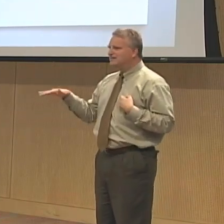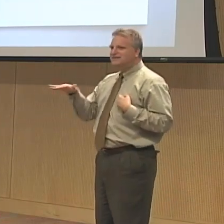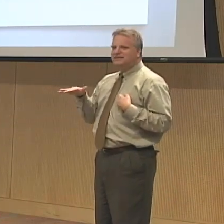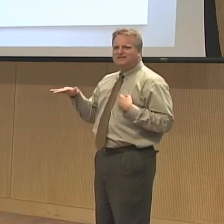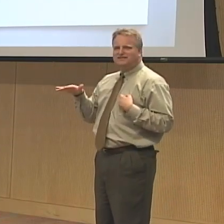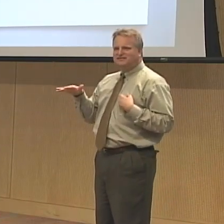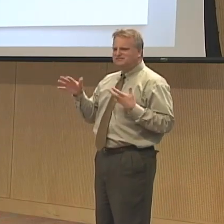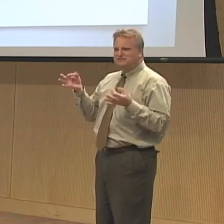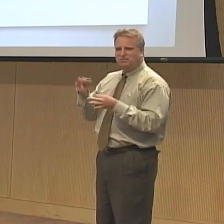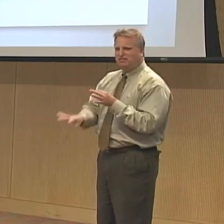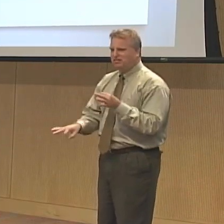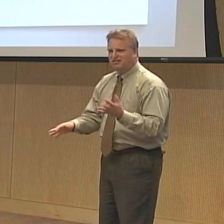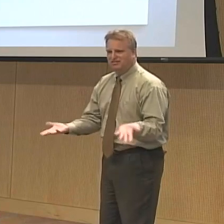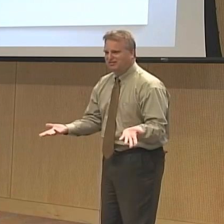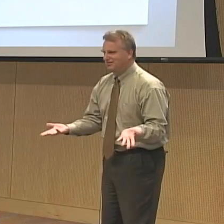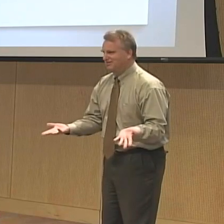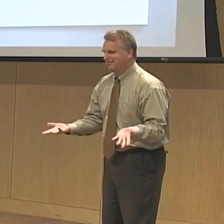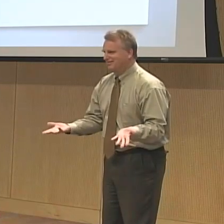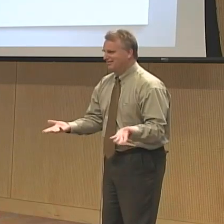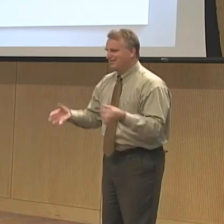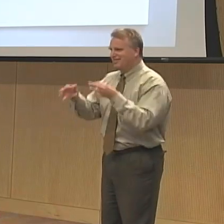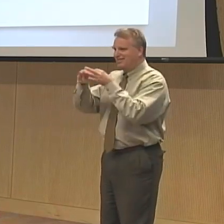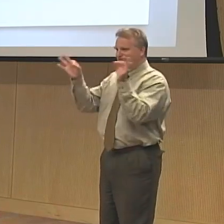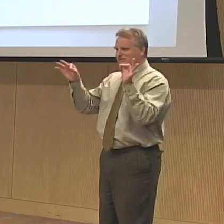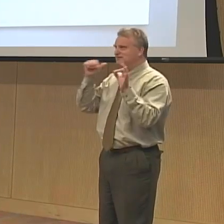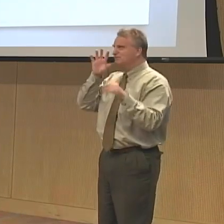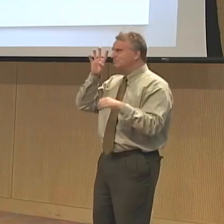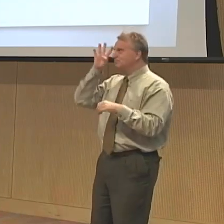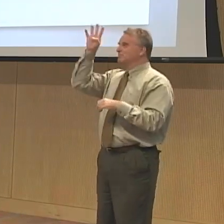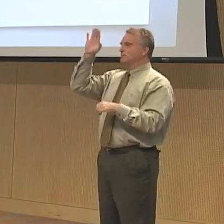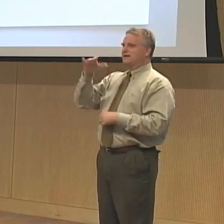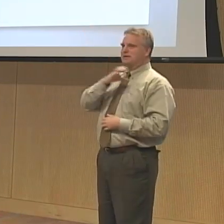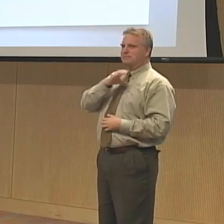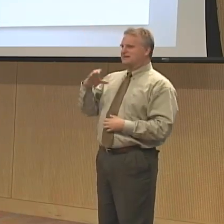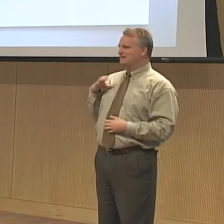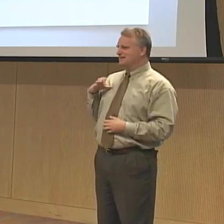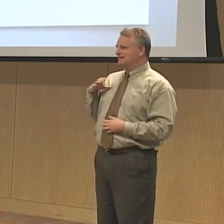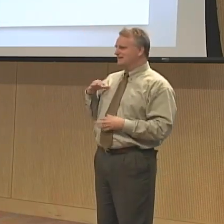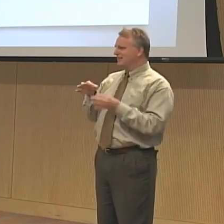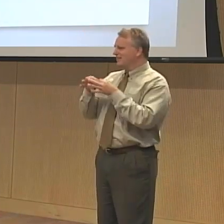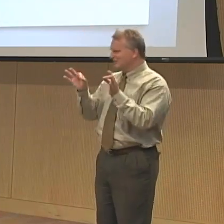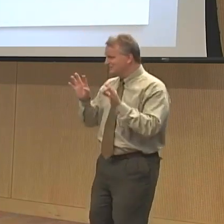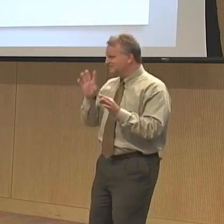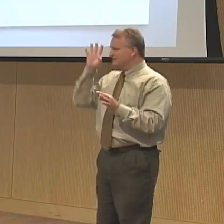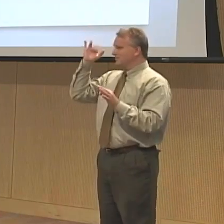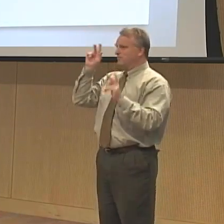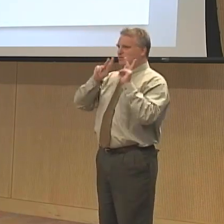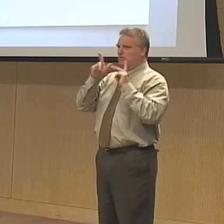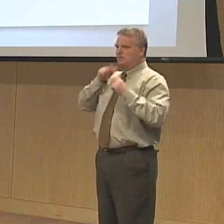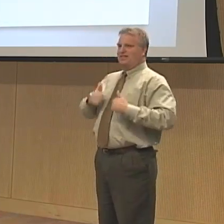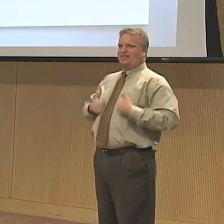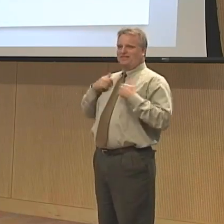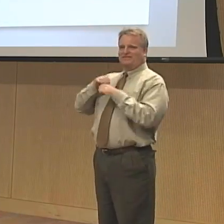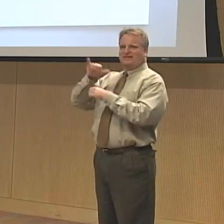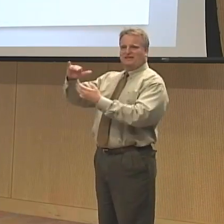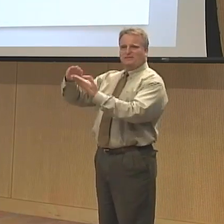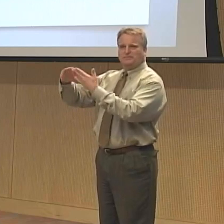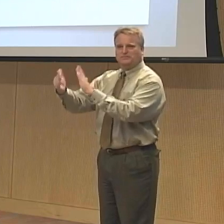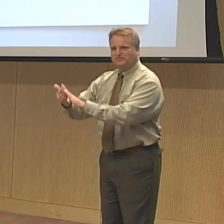region, language develops. It's a simple concept. Language is not invented by a committee. It's invented by people who live in a